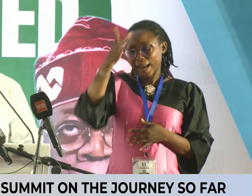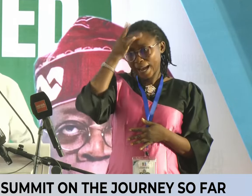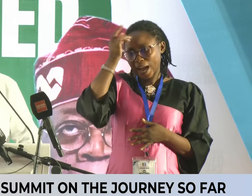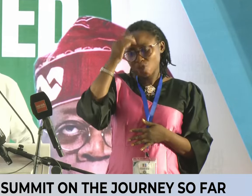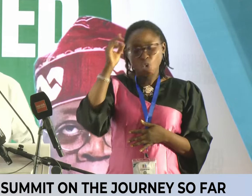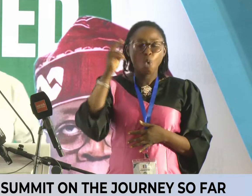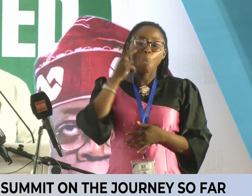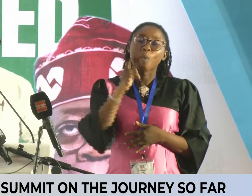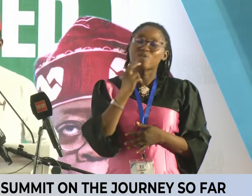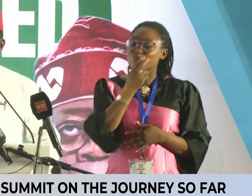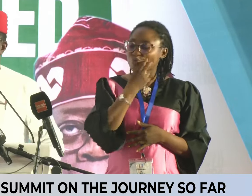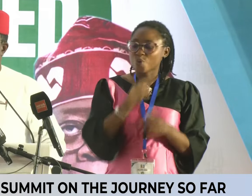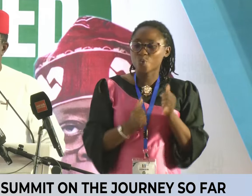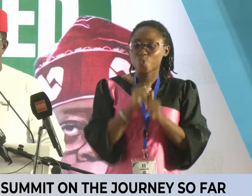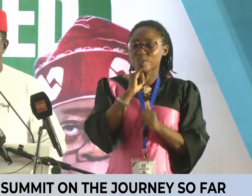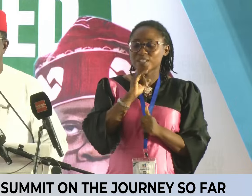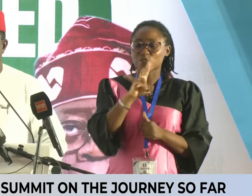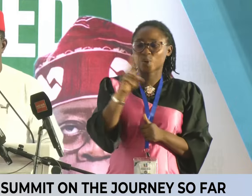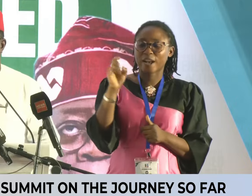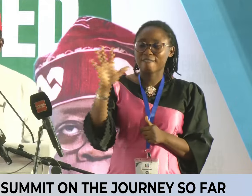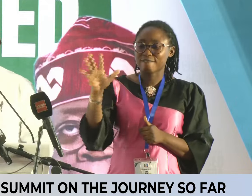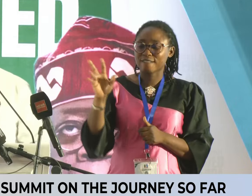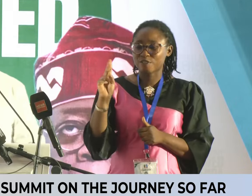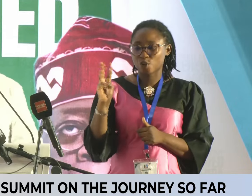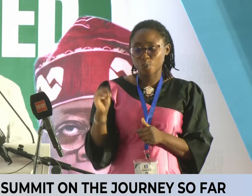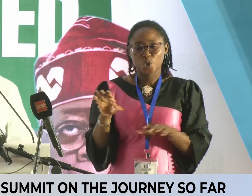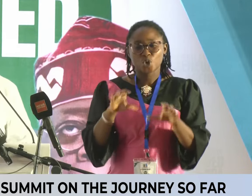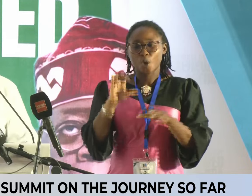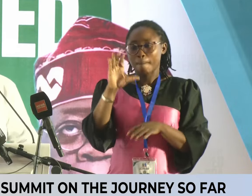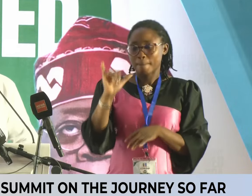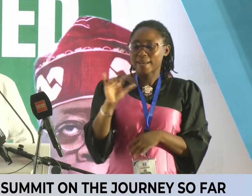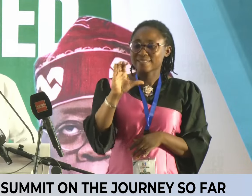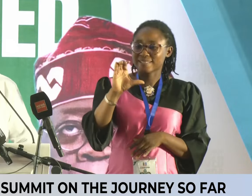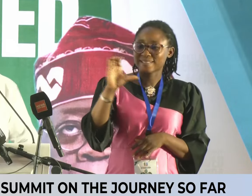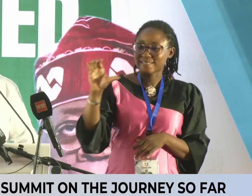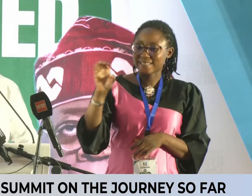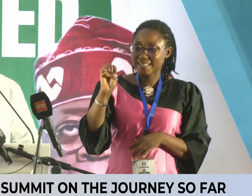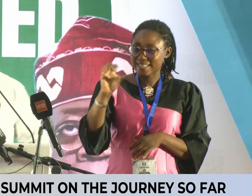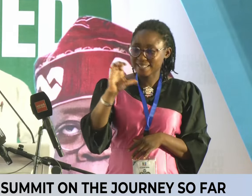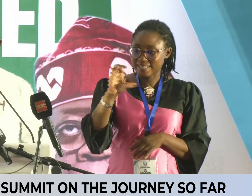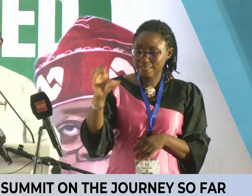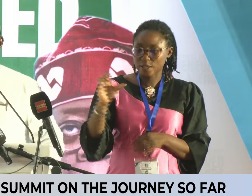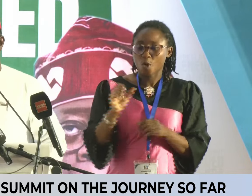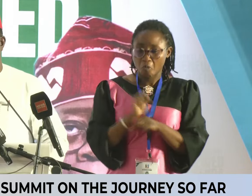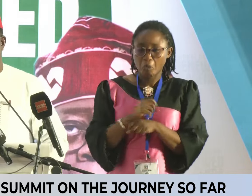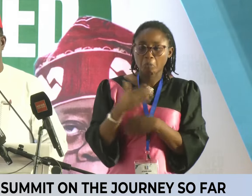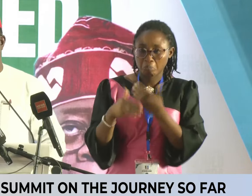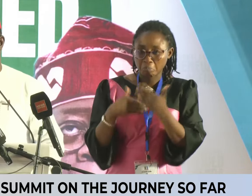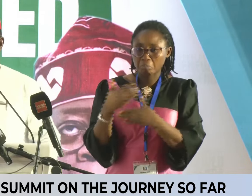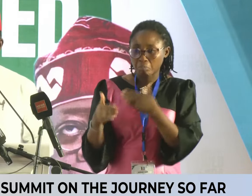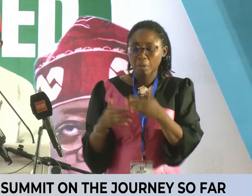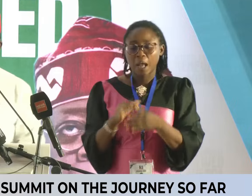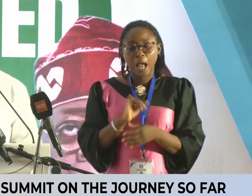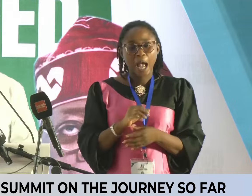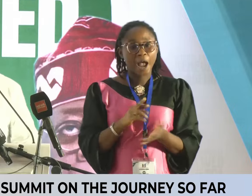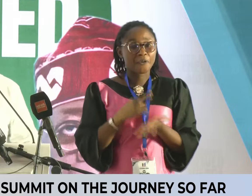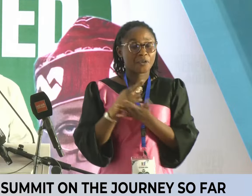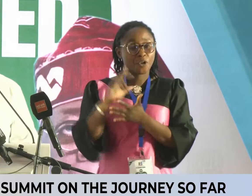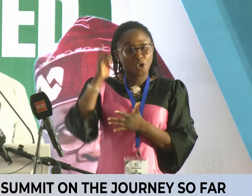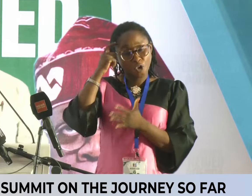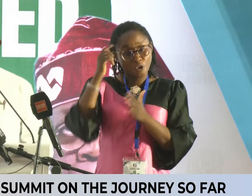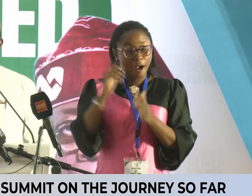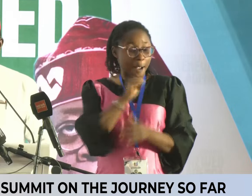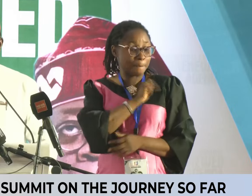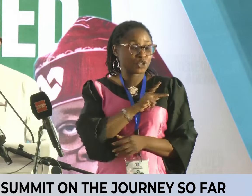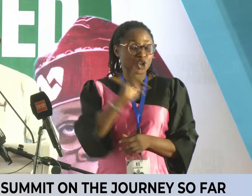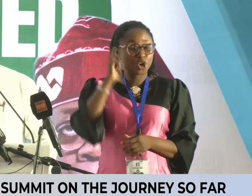Meduguri, which is 105 kilometers, and it's been done by CCCC. Work is ongoing there, and I commend the governor of Borno